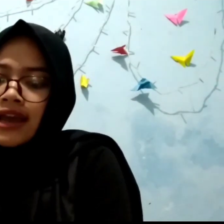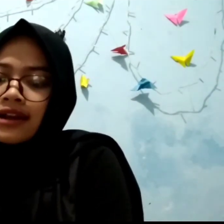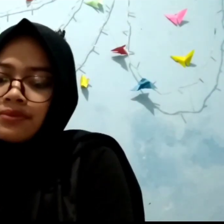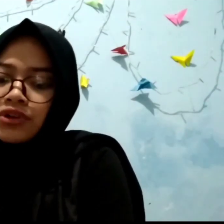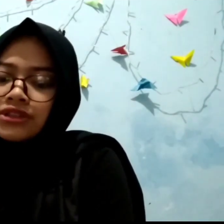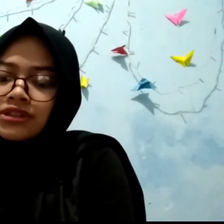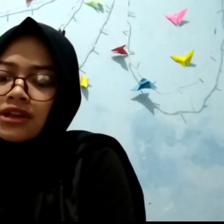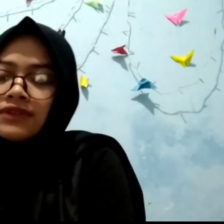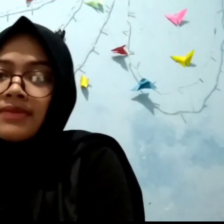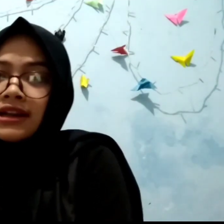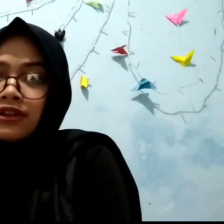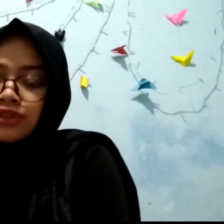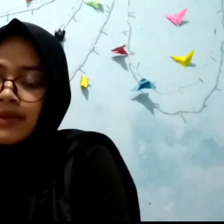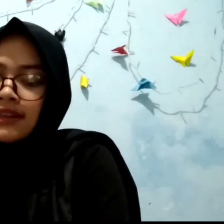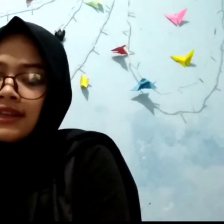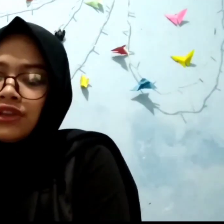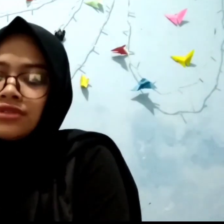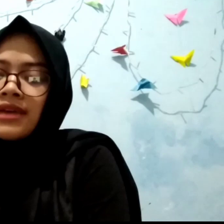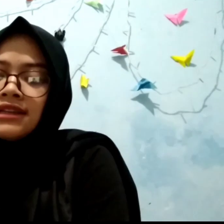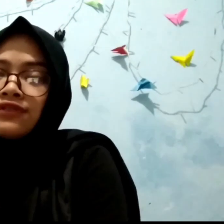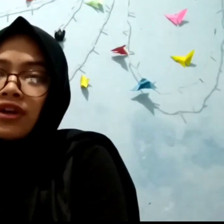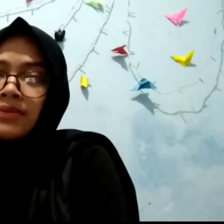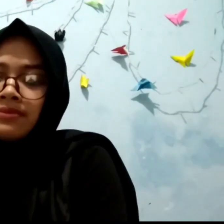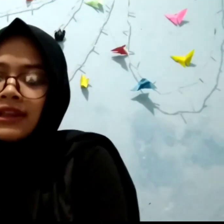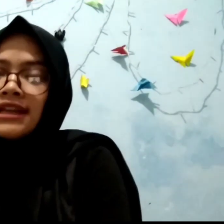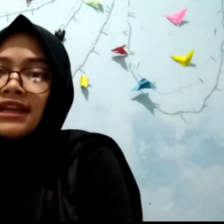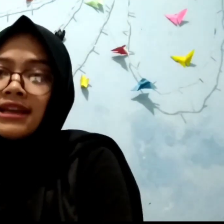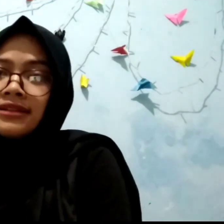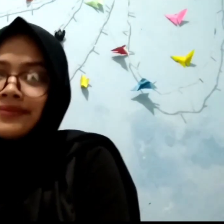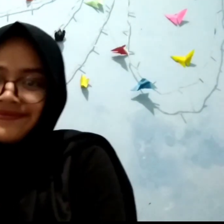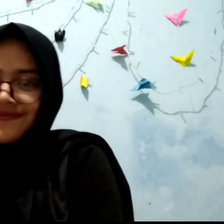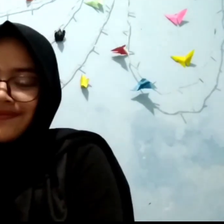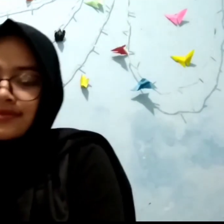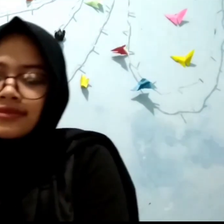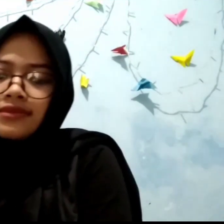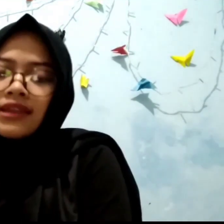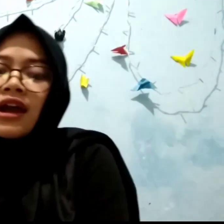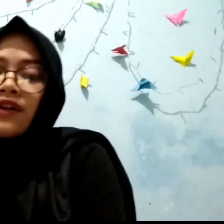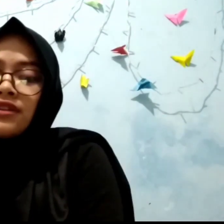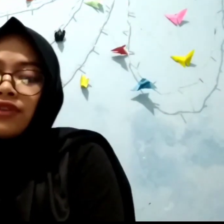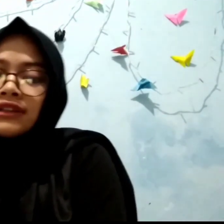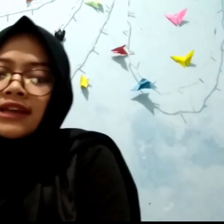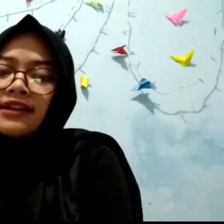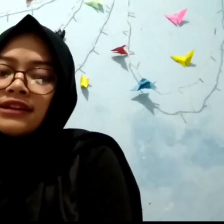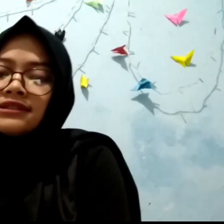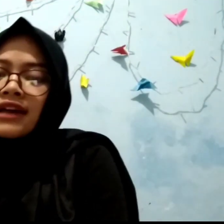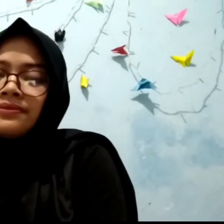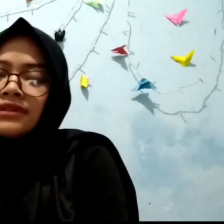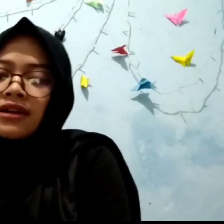and postures of the body, also mainly used by deaf or people if needed. Around the world, there are types